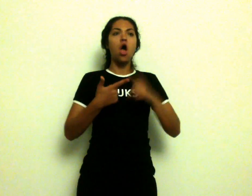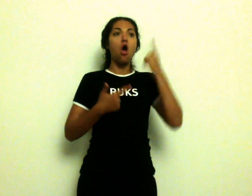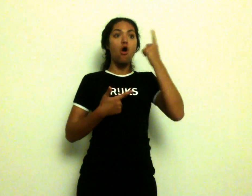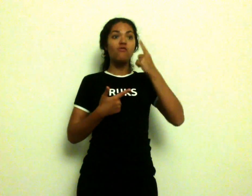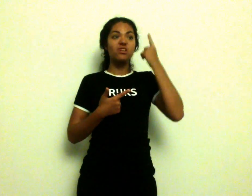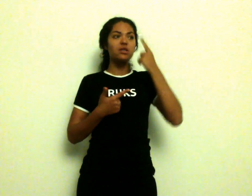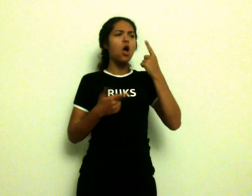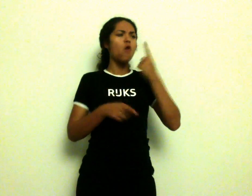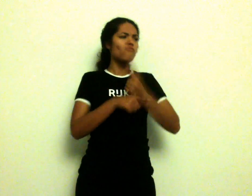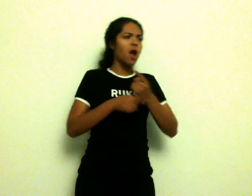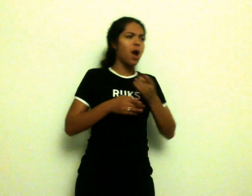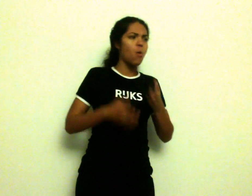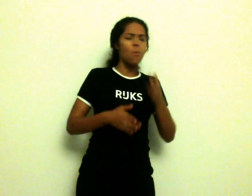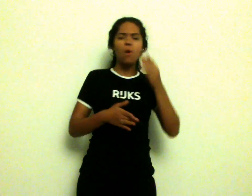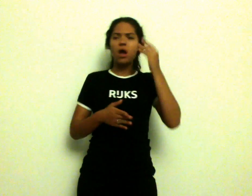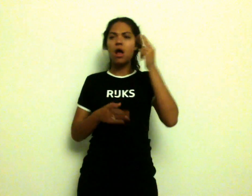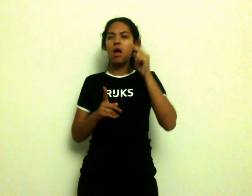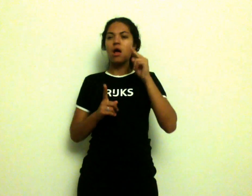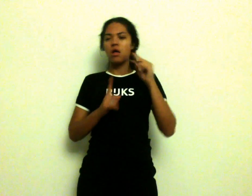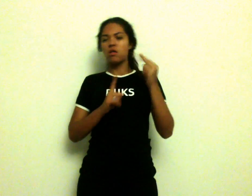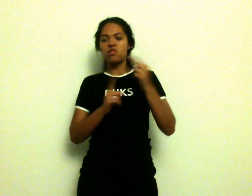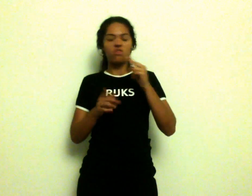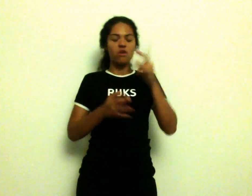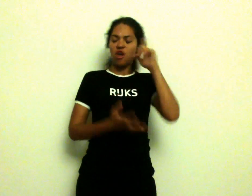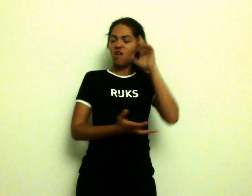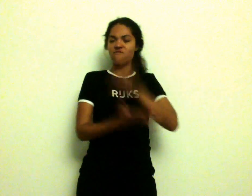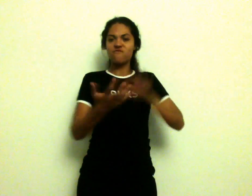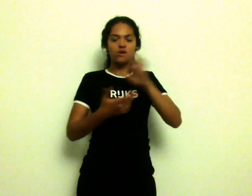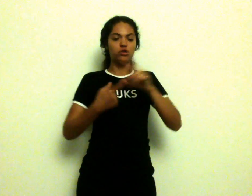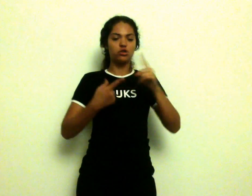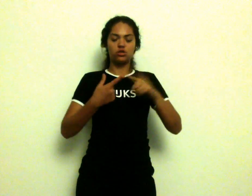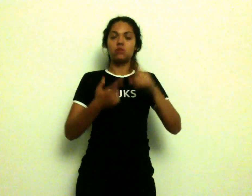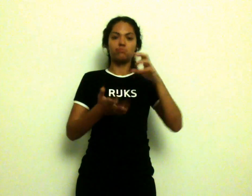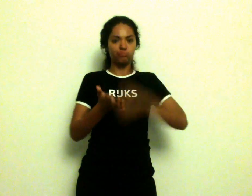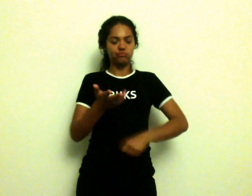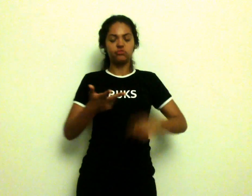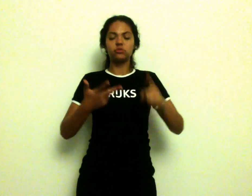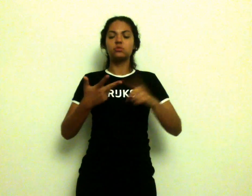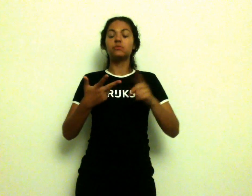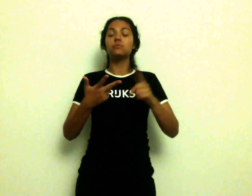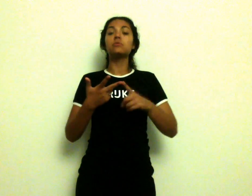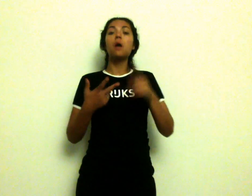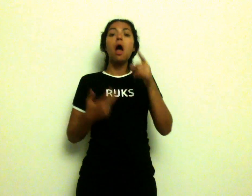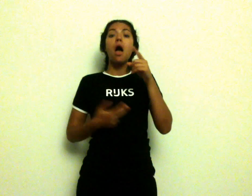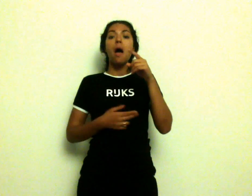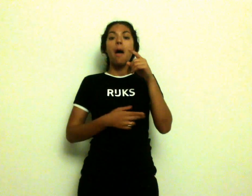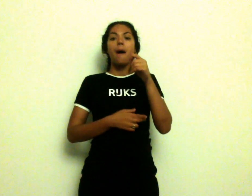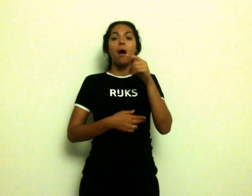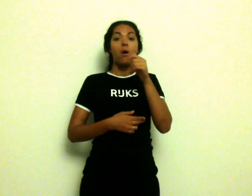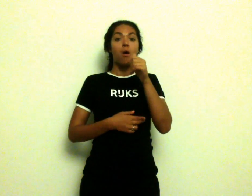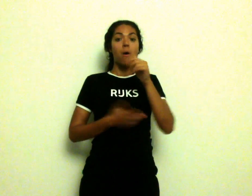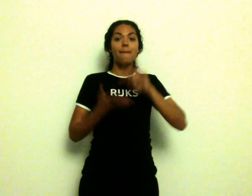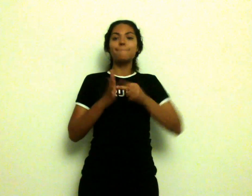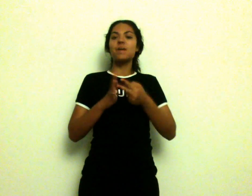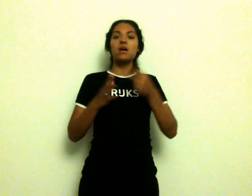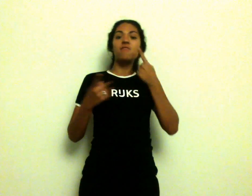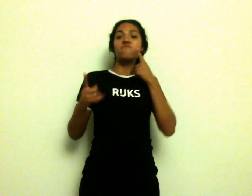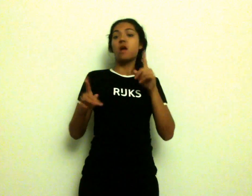as pluralization does, and you move to the final thought of privatization. Secularization ends